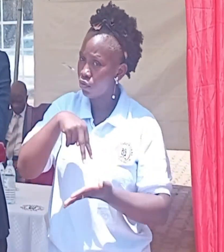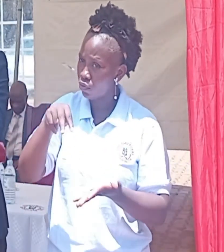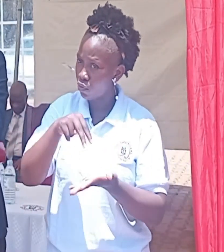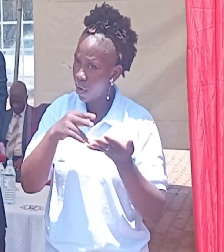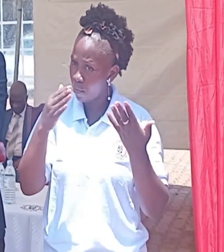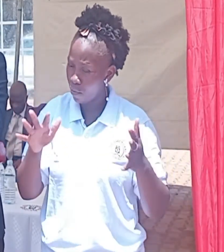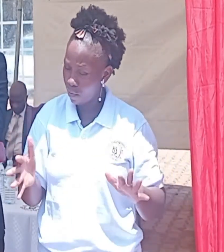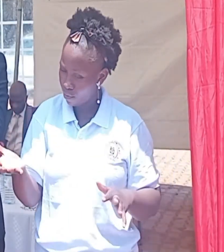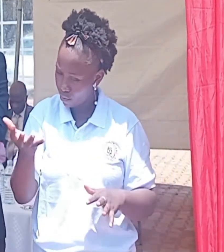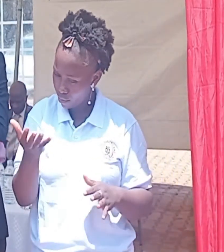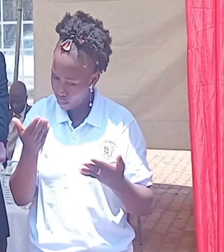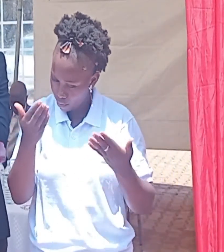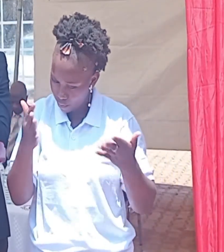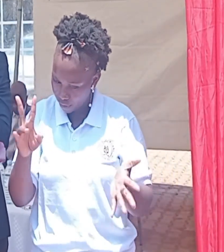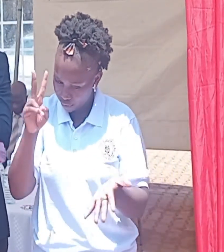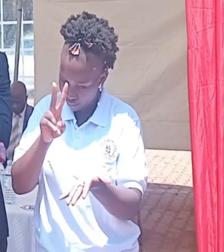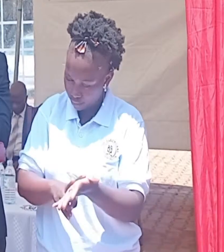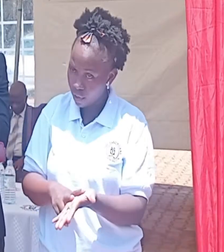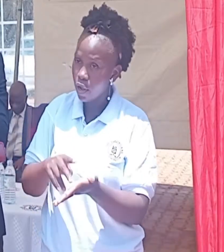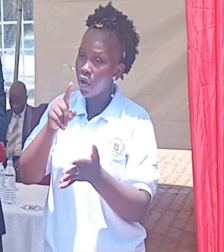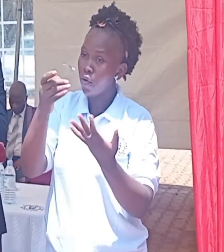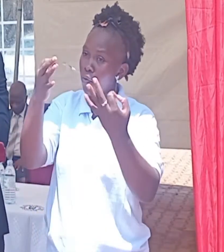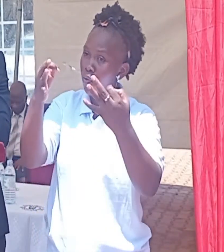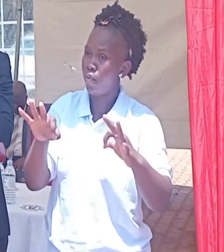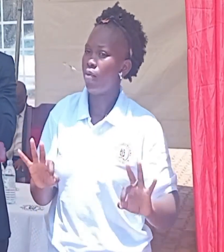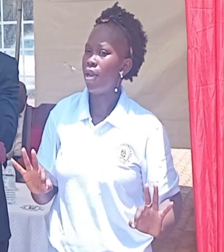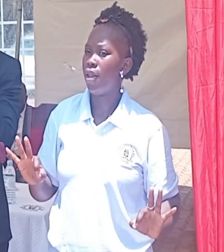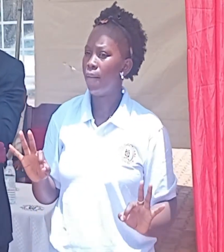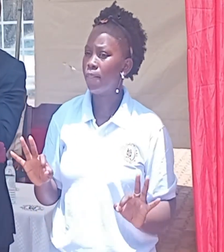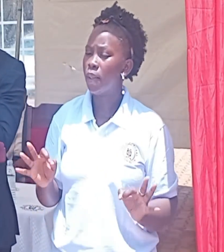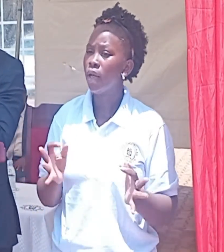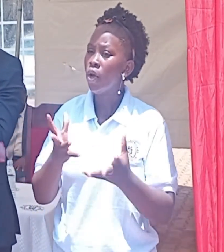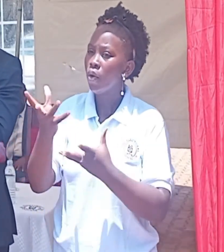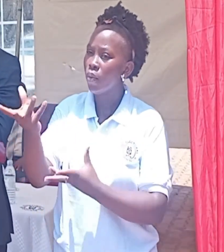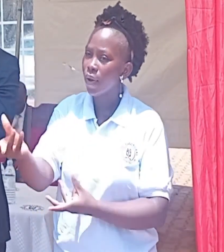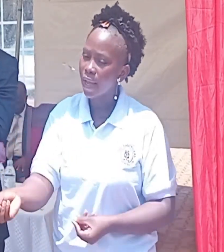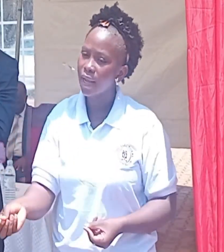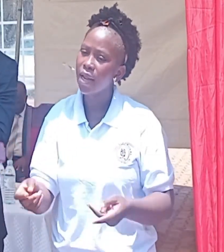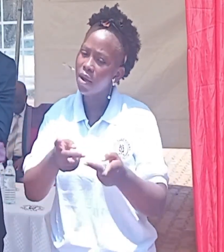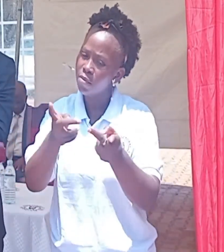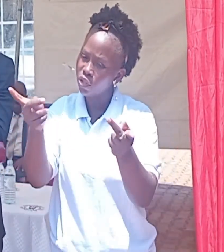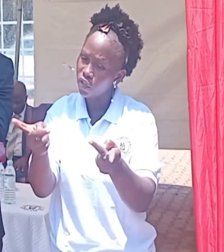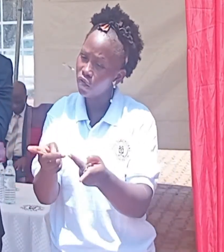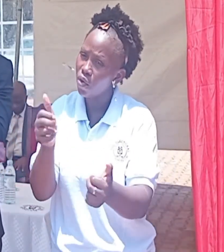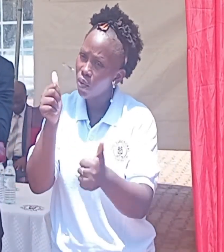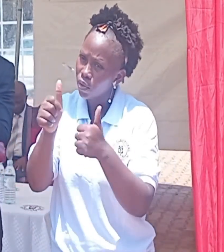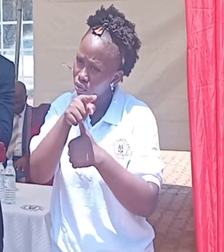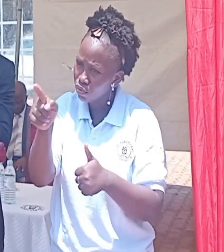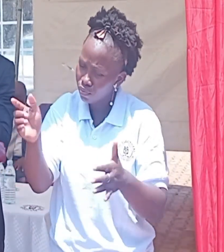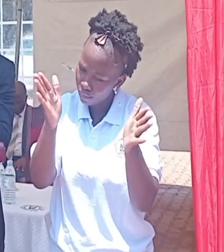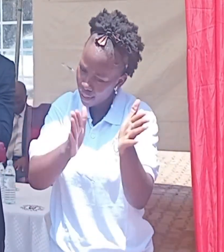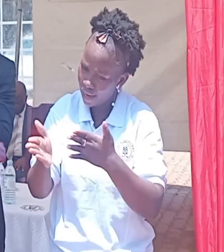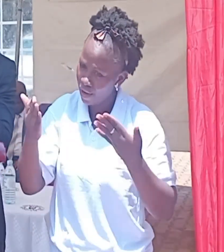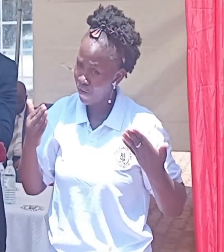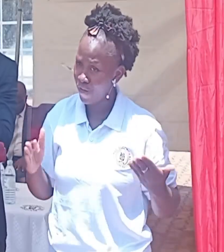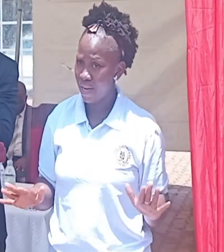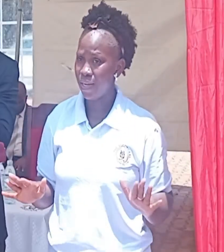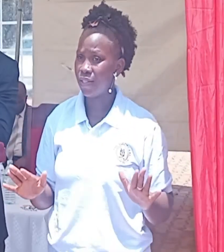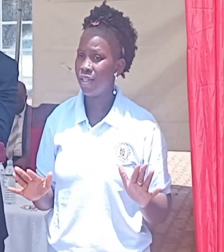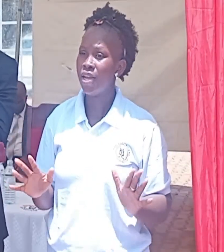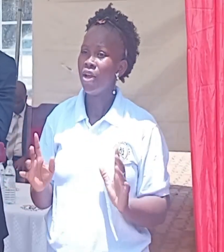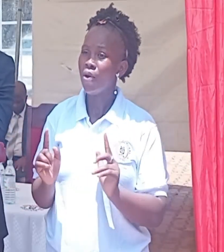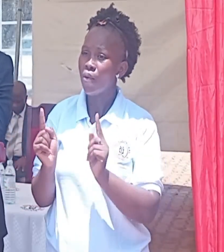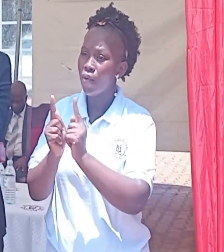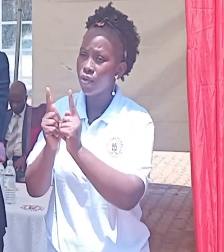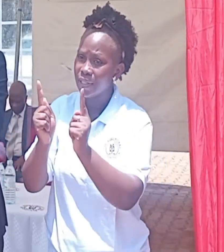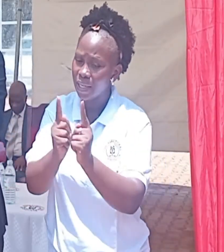kusunsulwamu oba kubeera nominated, oluwa ddembe okugenda mu kifo ky'onooba otegese,